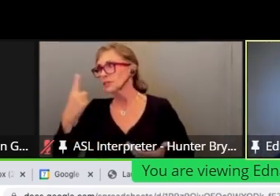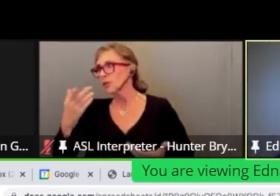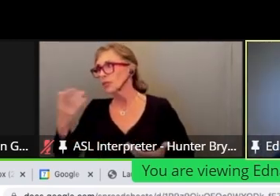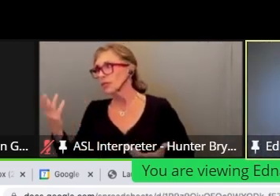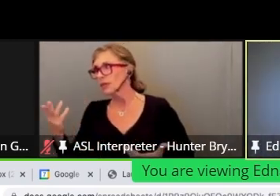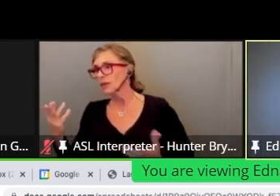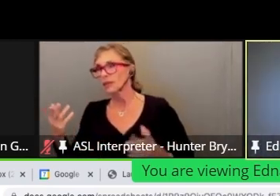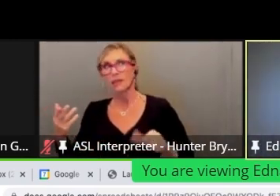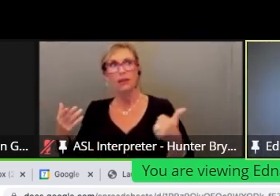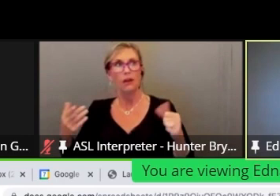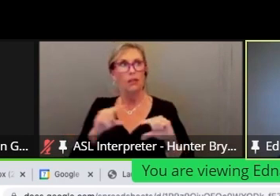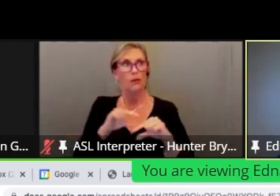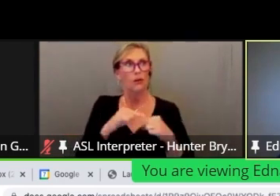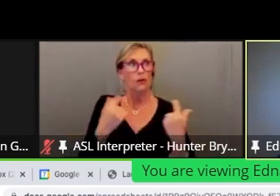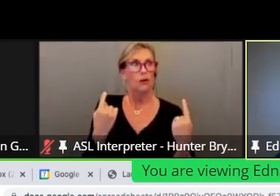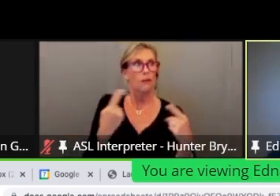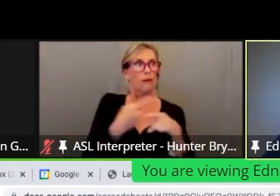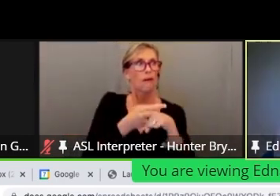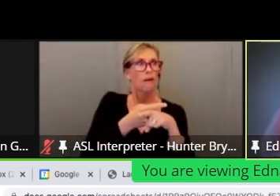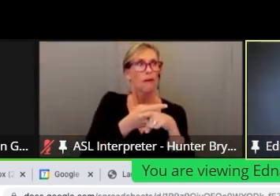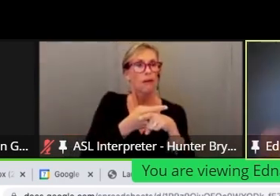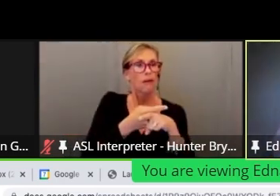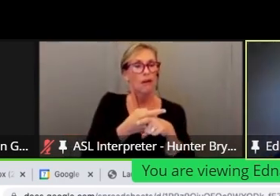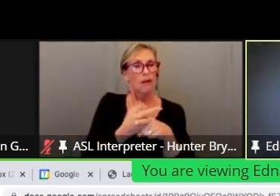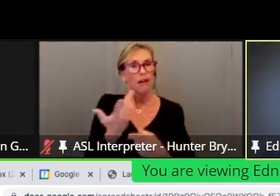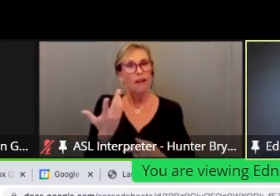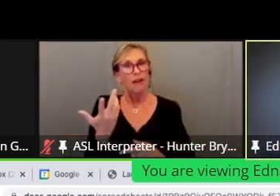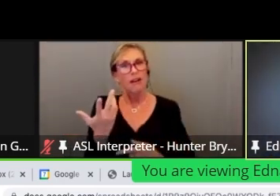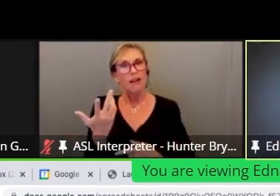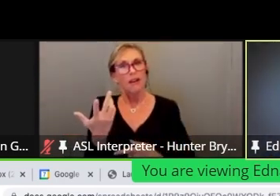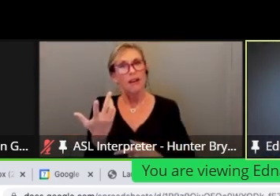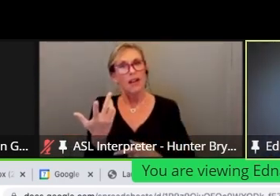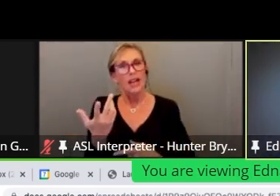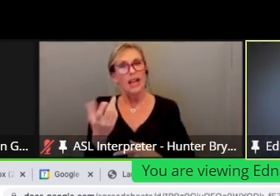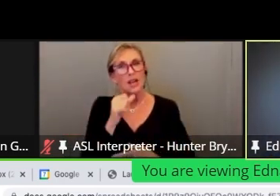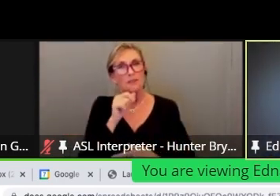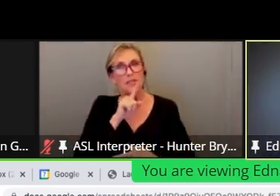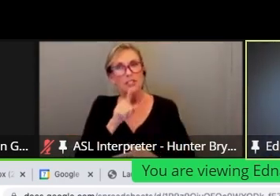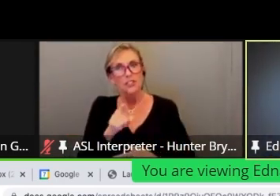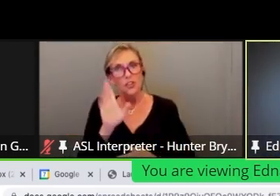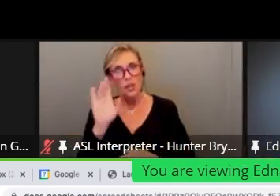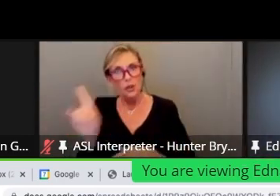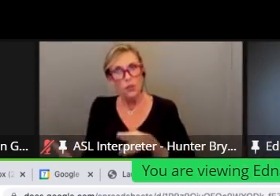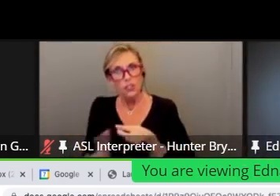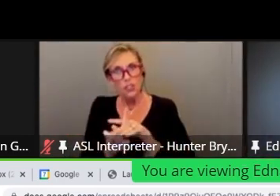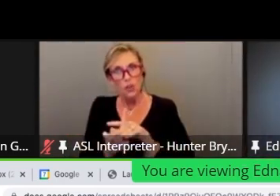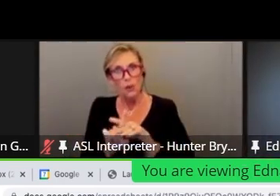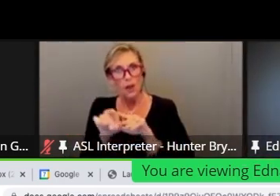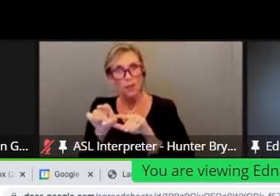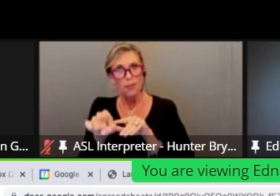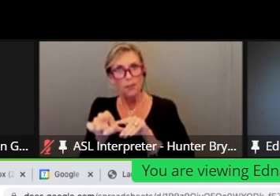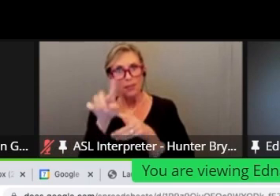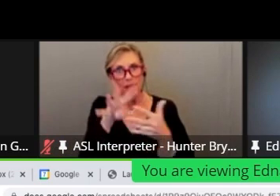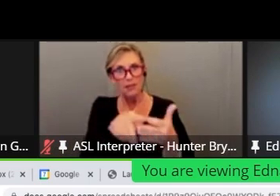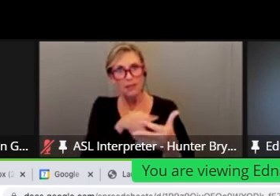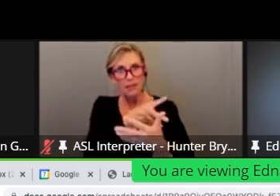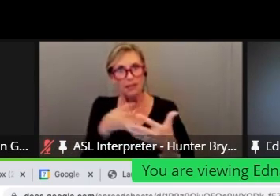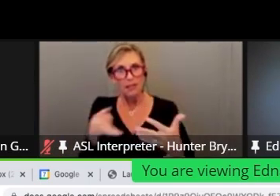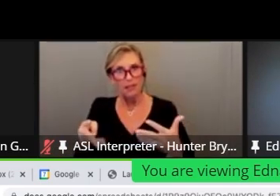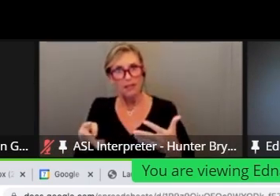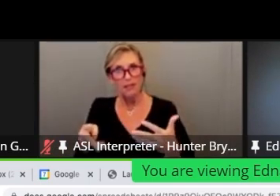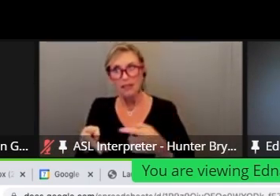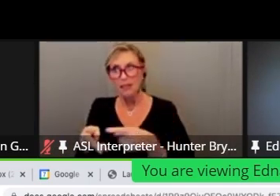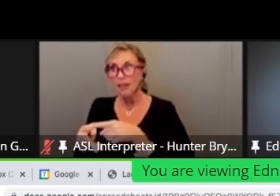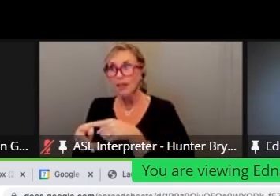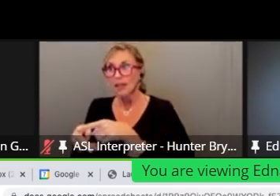another. And I'm not sure that would show up on this the way. And to add to that, that